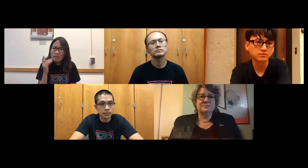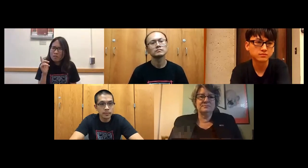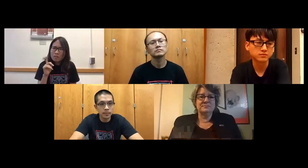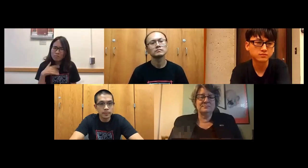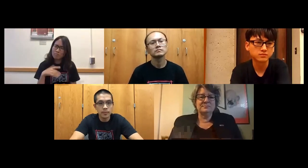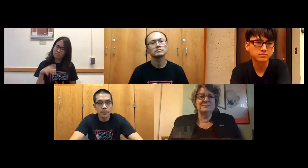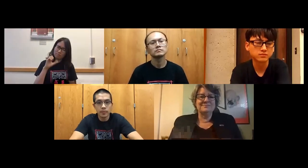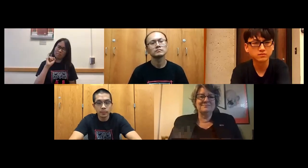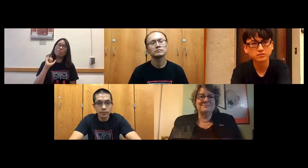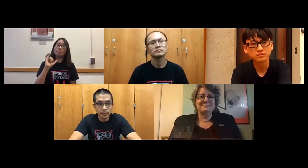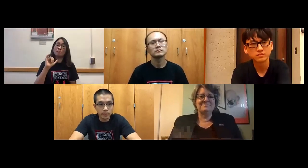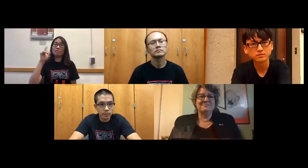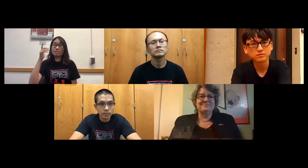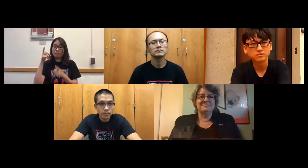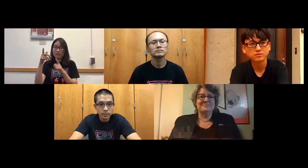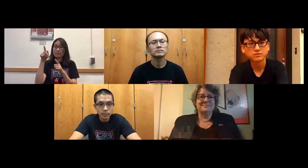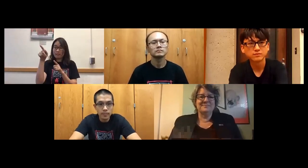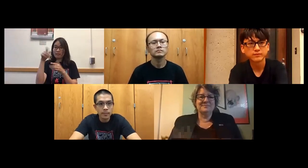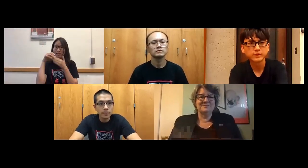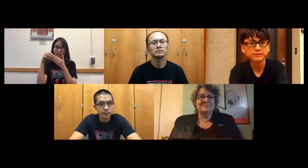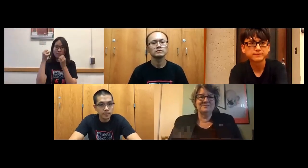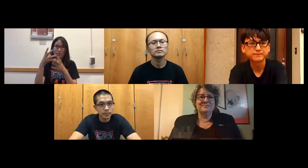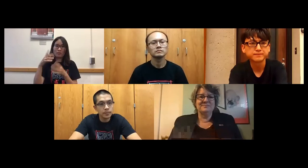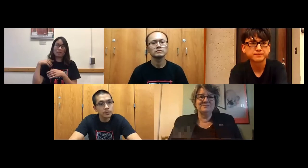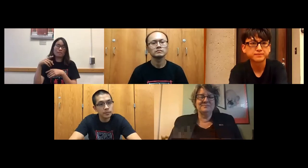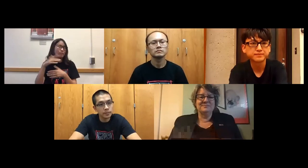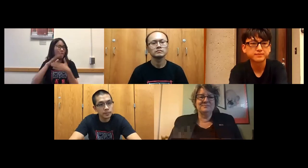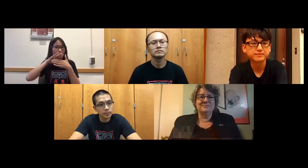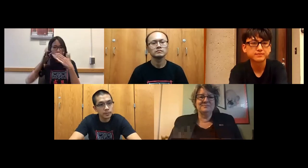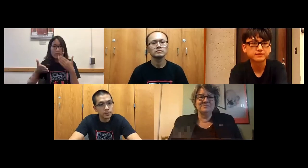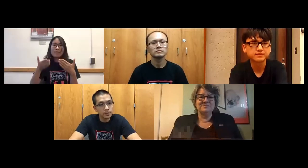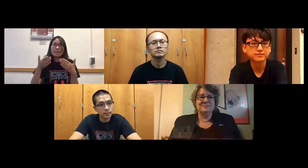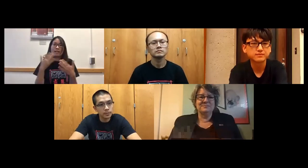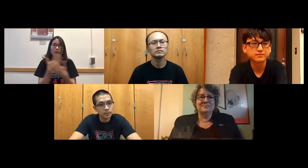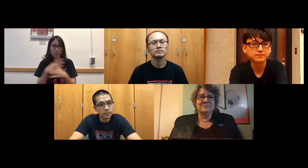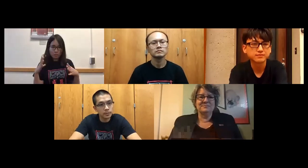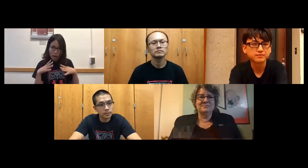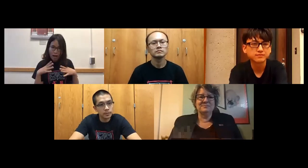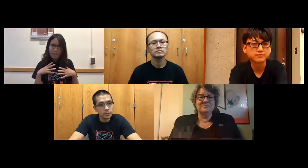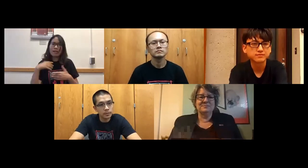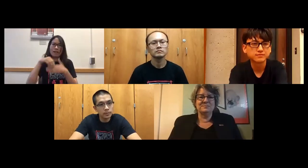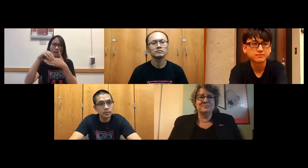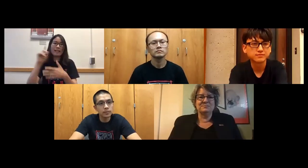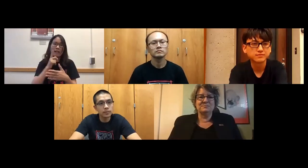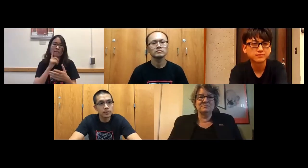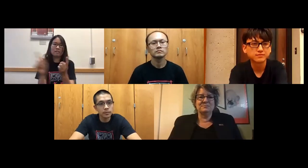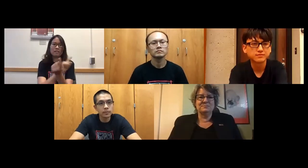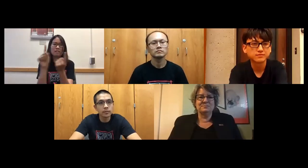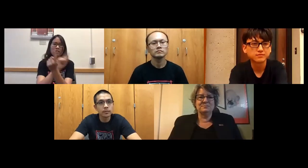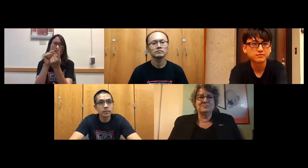And people would say, "They're so smart." And I would wonder why they thought that. And then on weekends and holidays,